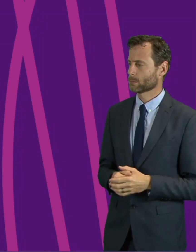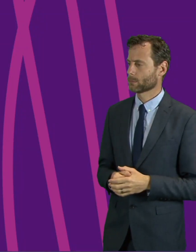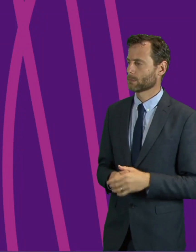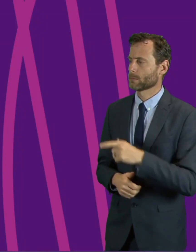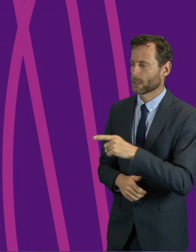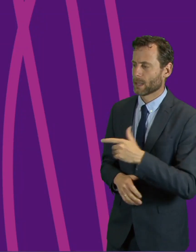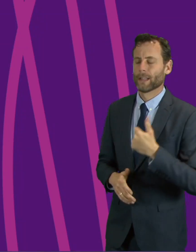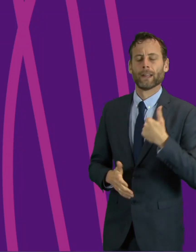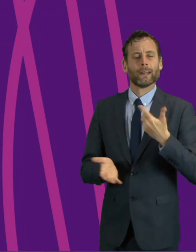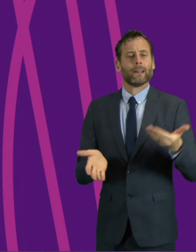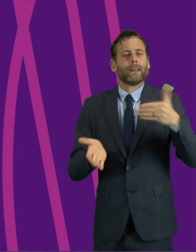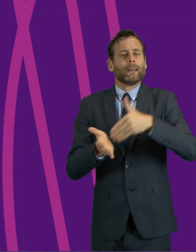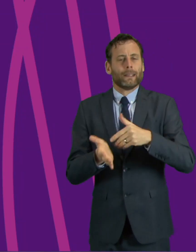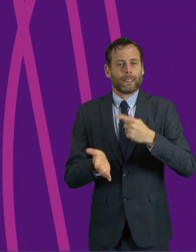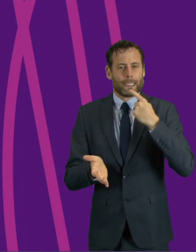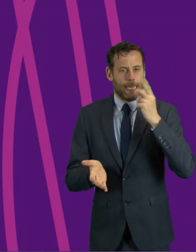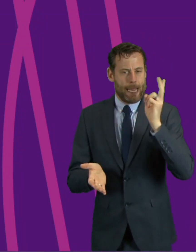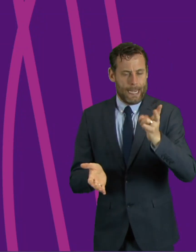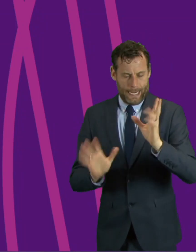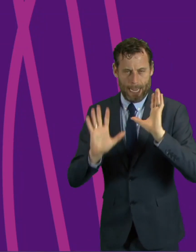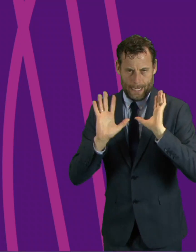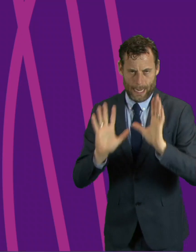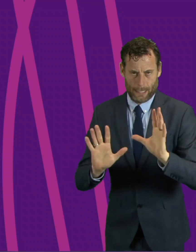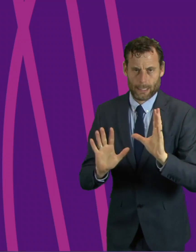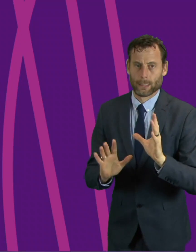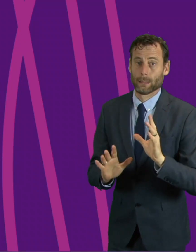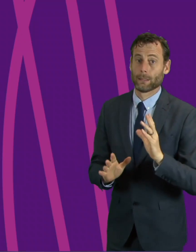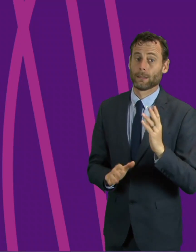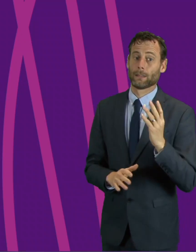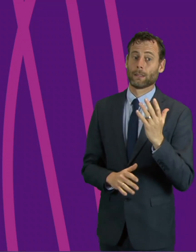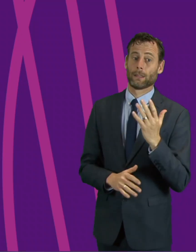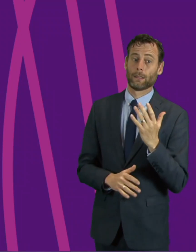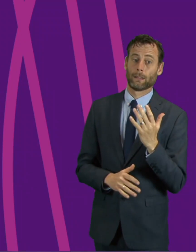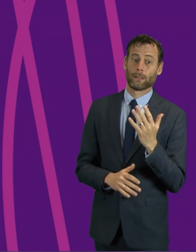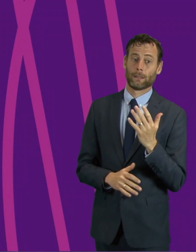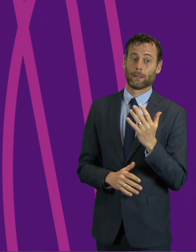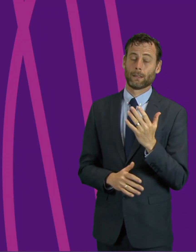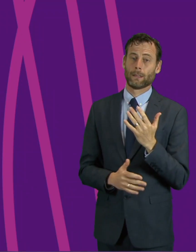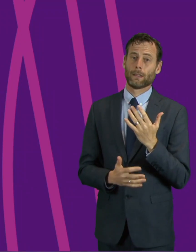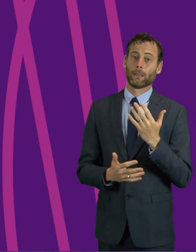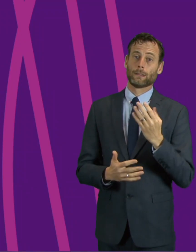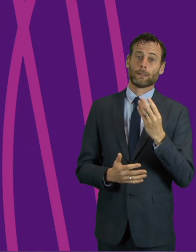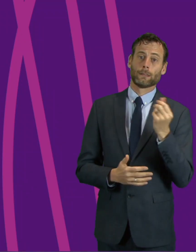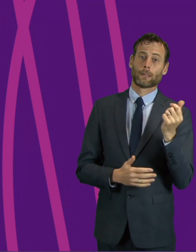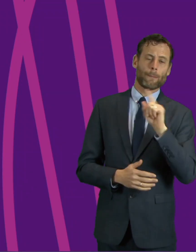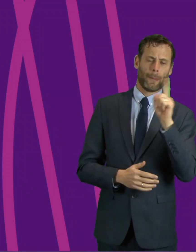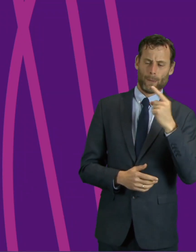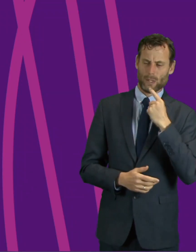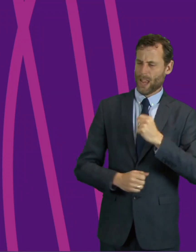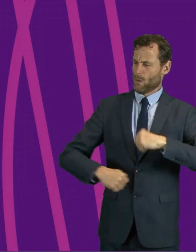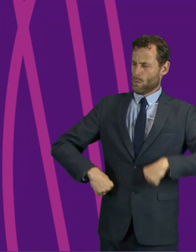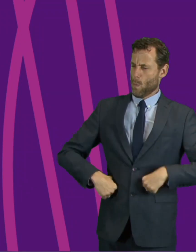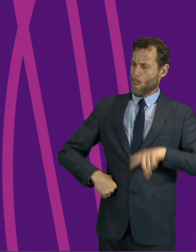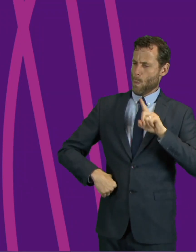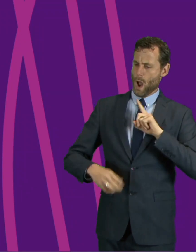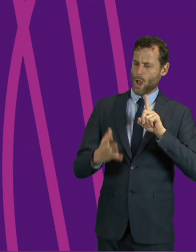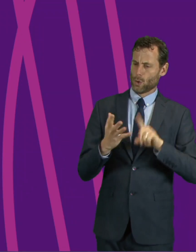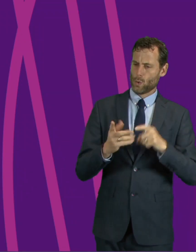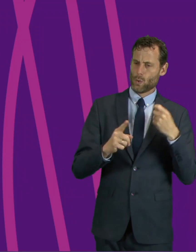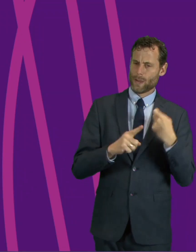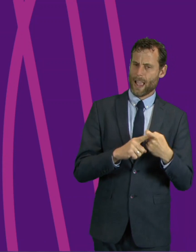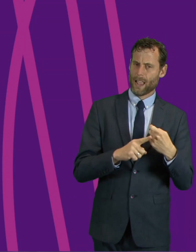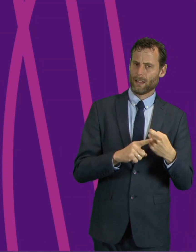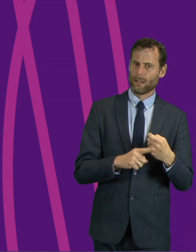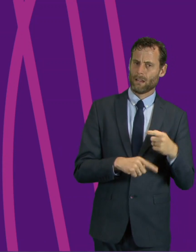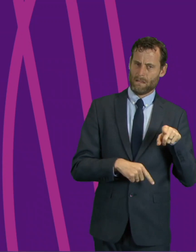I'm not saying anybody in particular, but some people seem to have a lot more angst about this UK-wide approach than I do. I have been